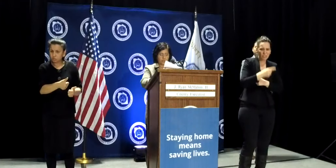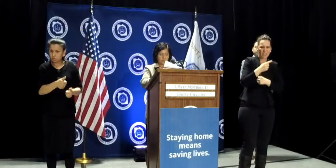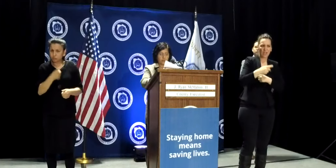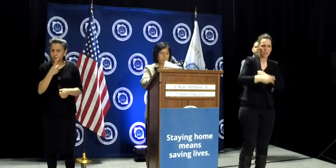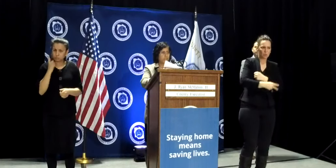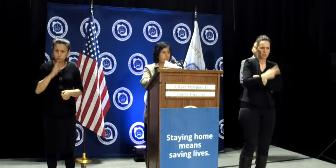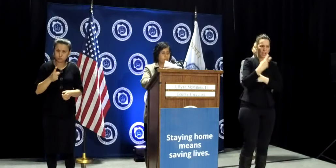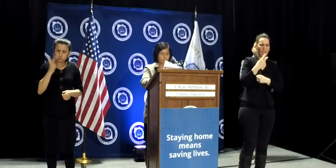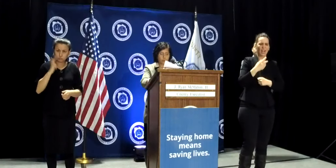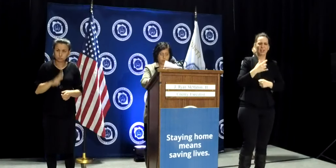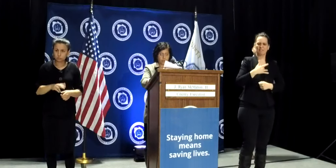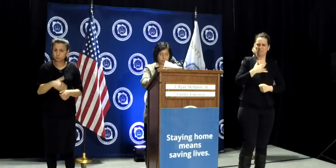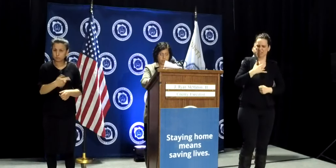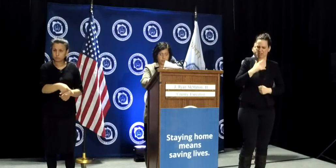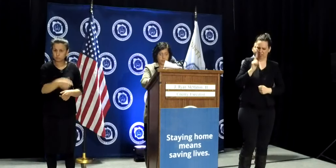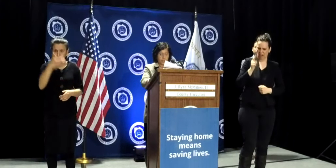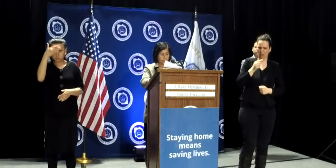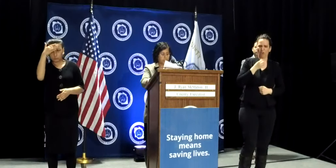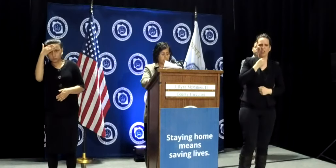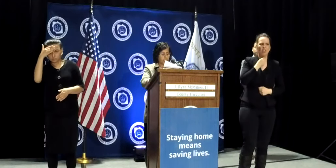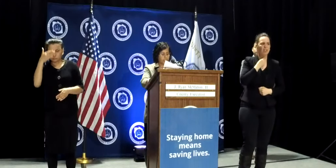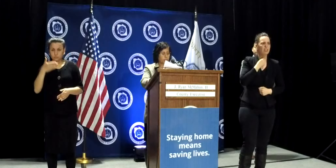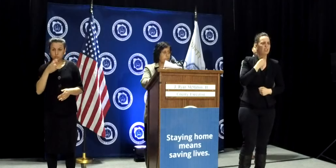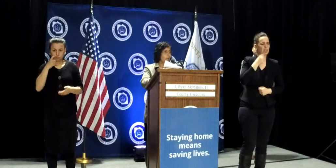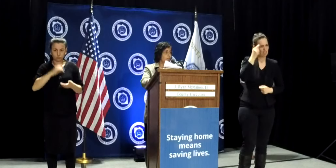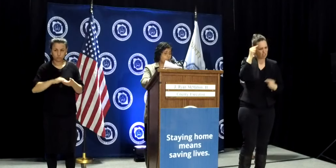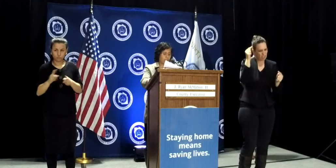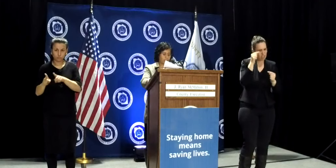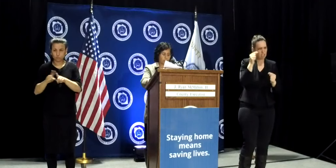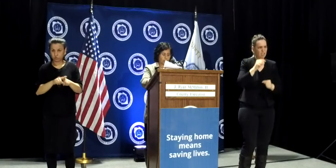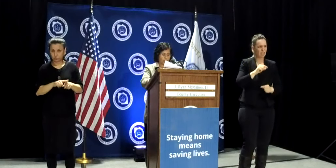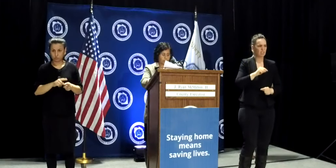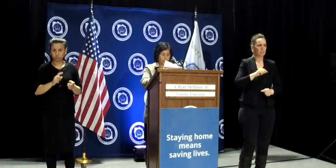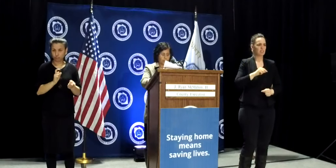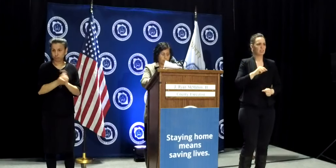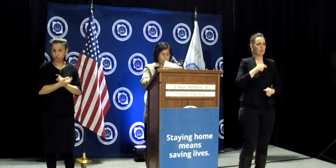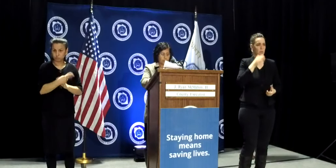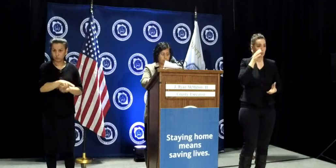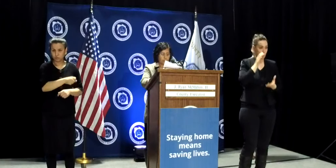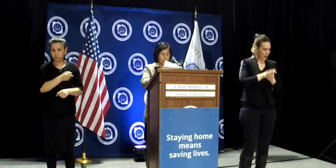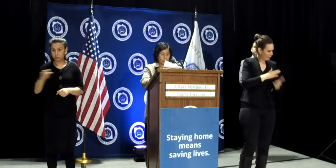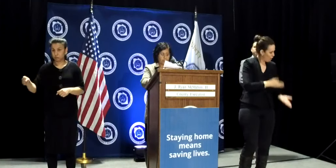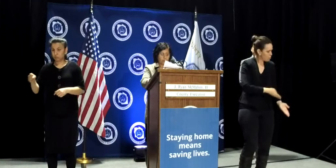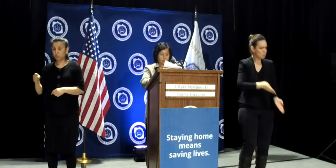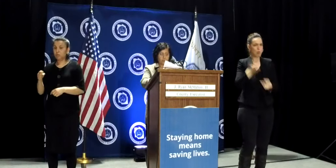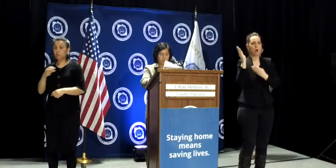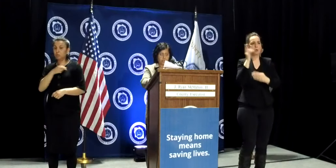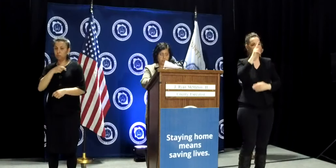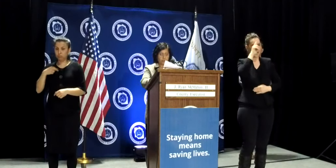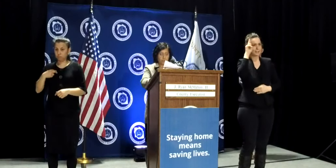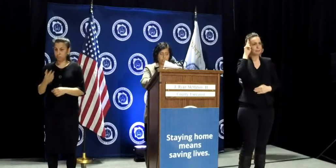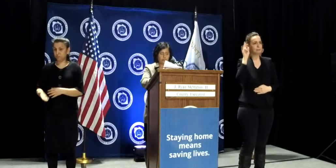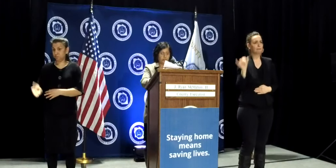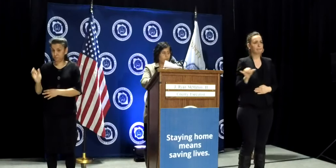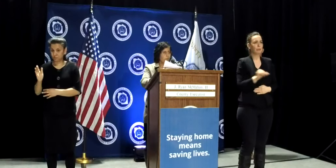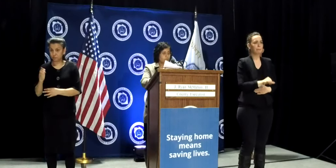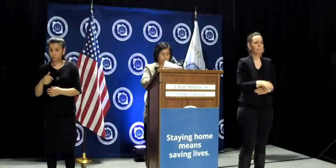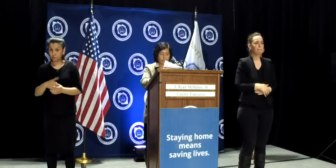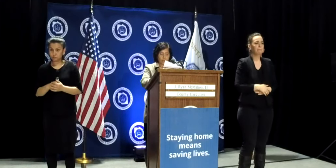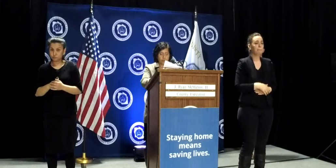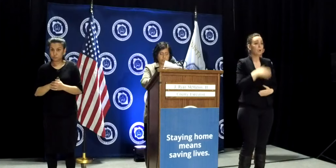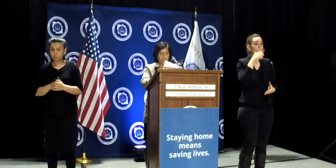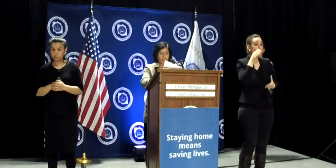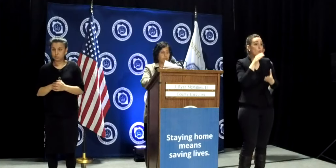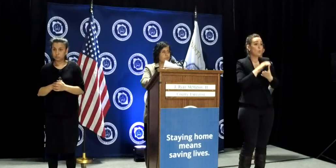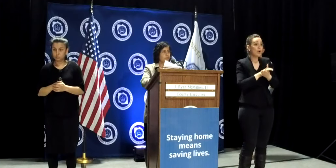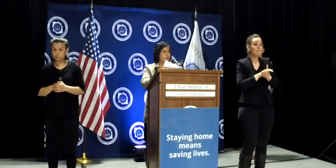symptoms, which continued to get worse, and she ended up in the hospital as well. She remained on the regular medical floor for